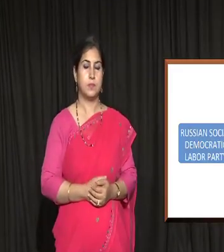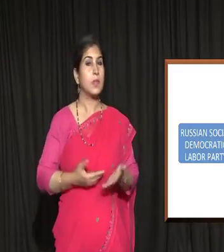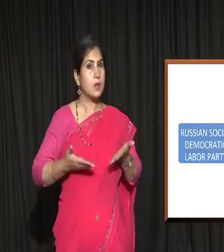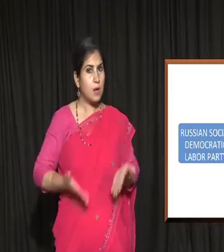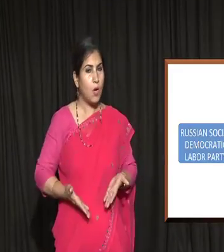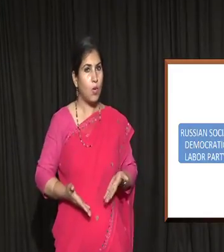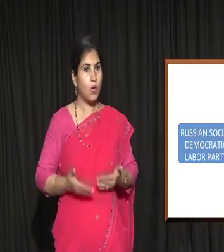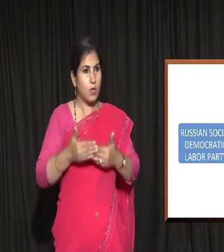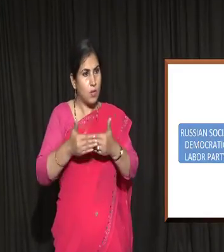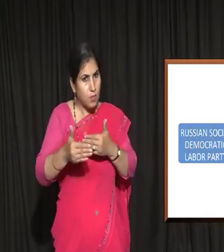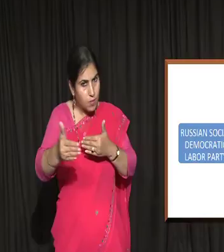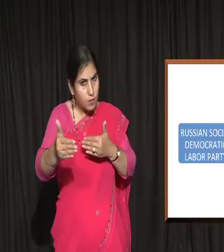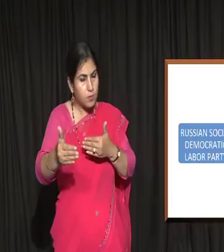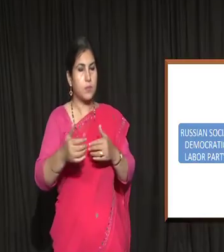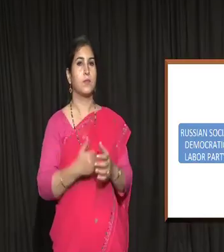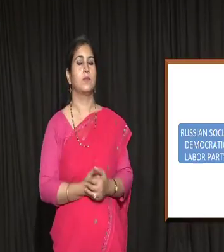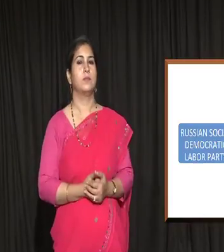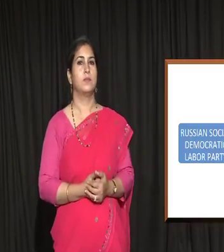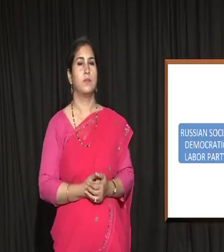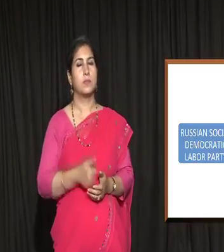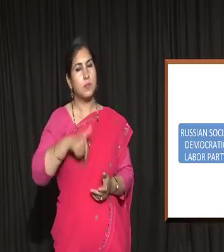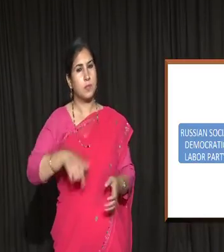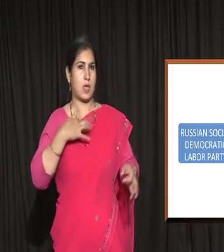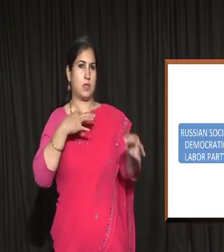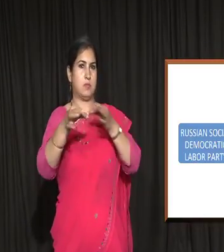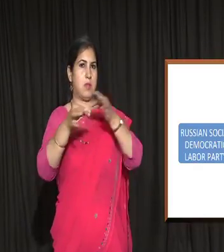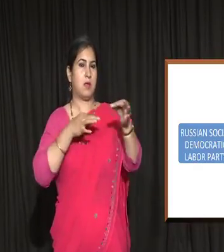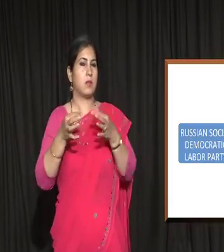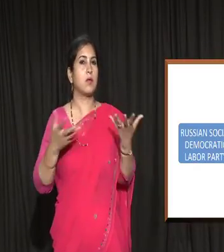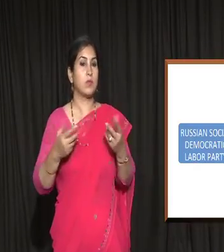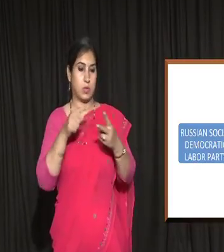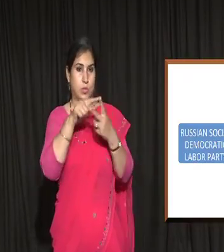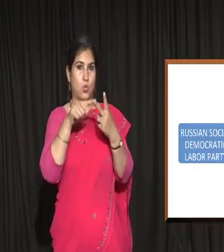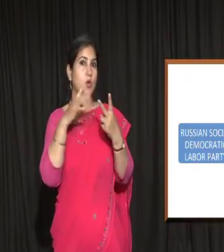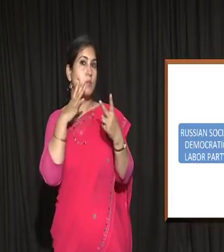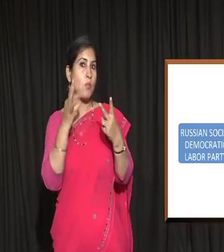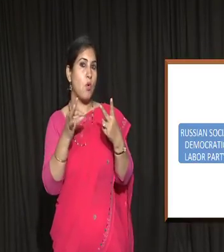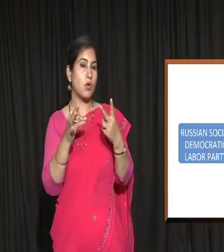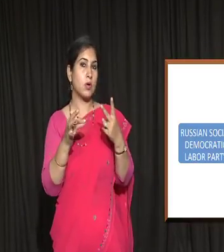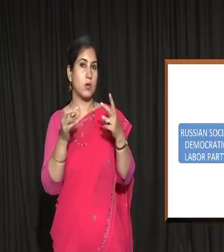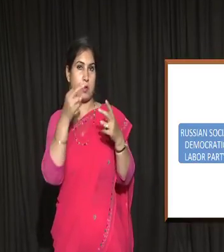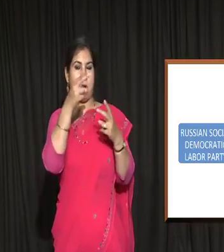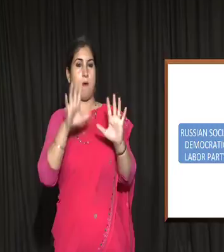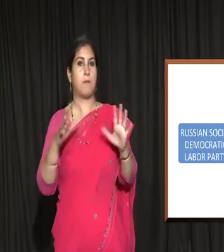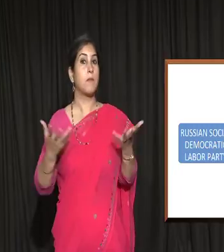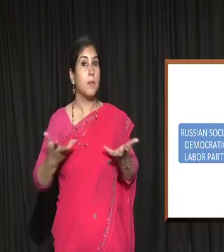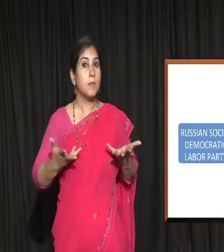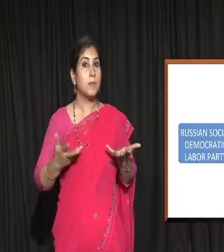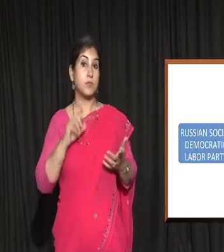Now, before moving forward, let me explain to you two important terms related to